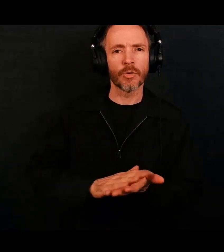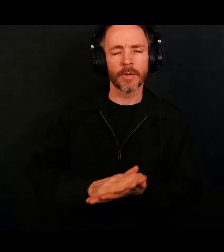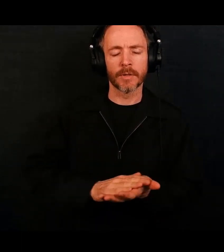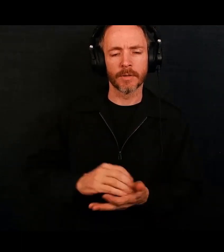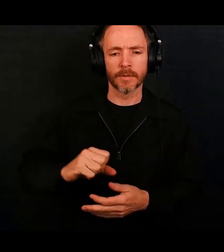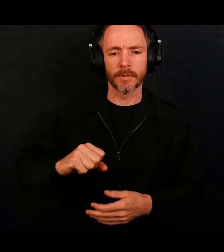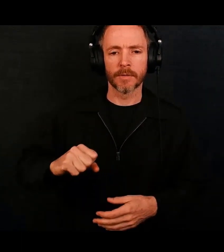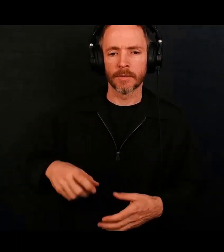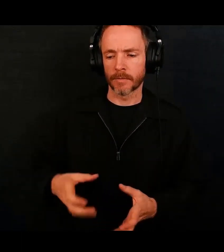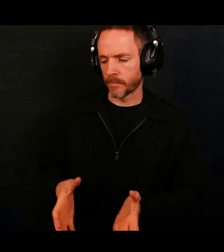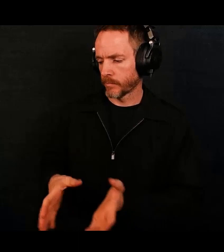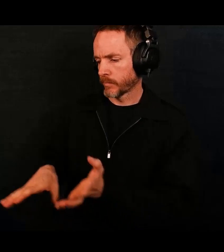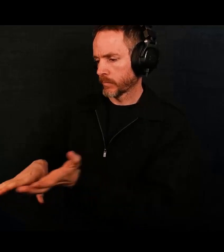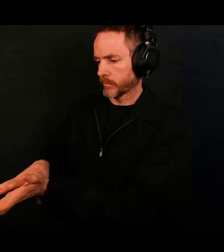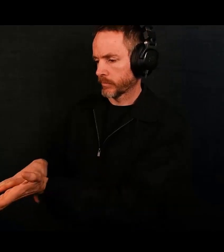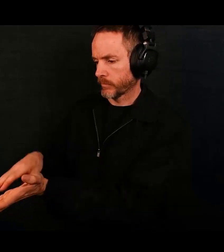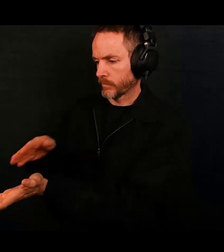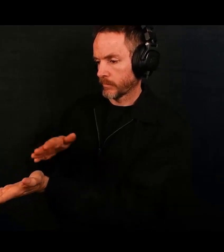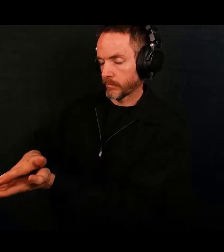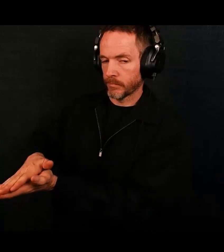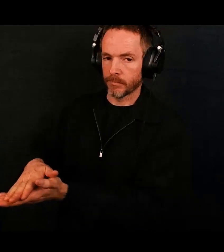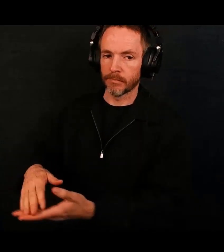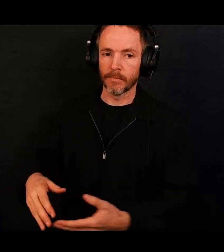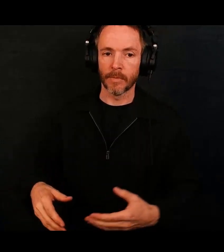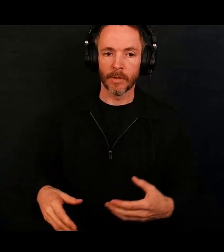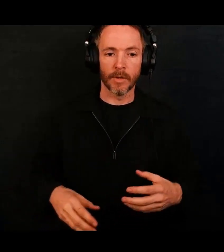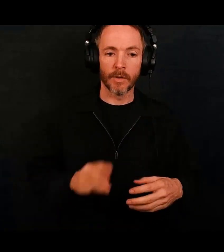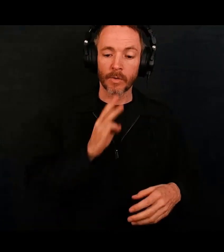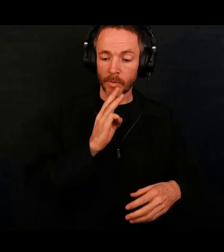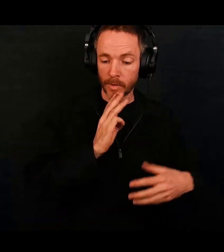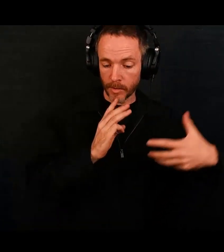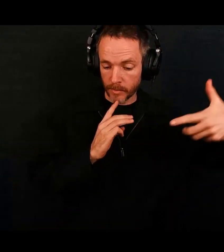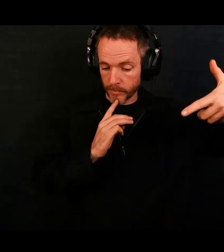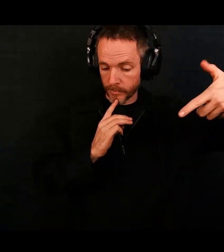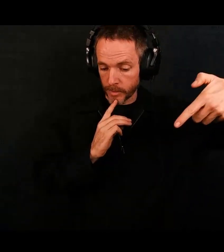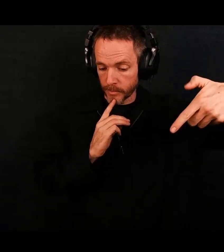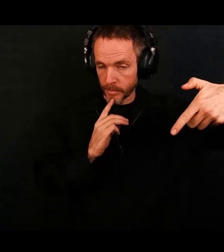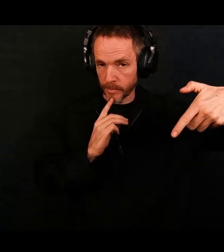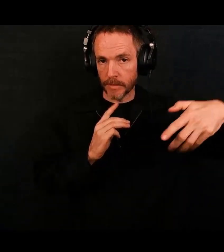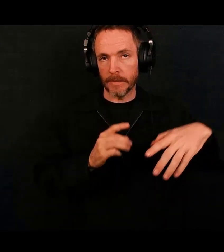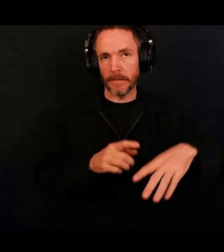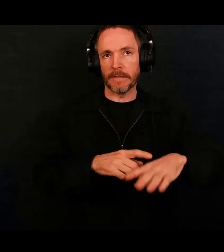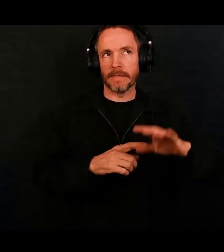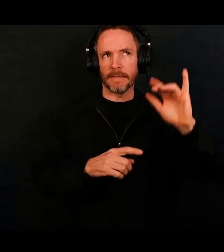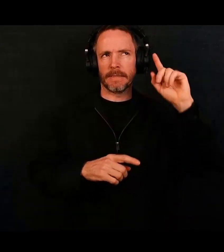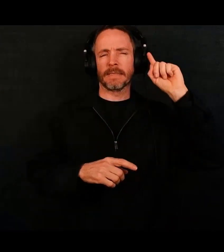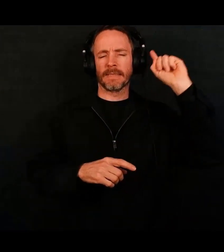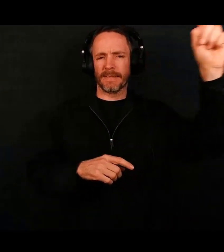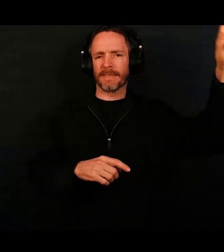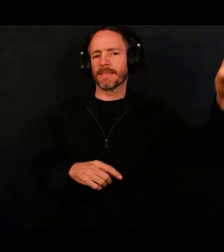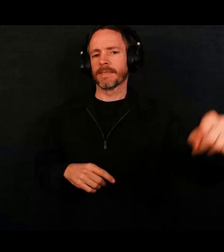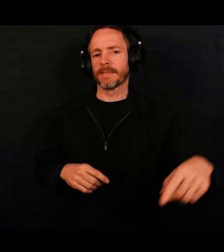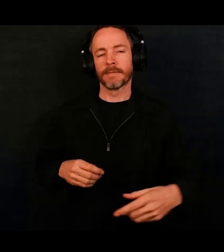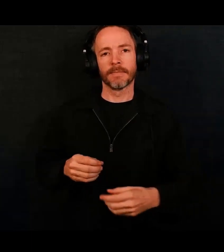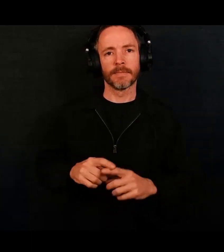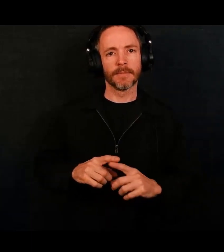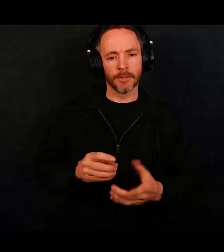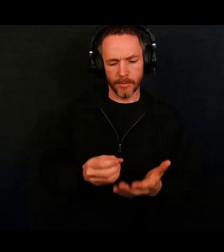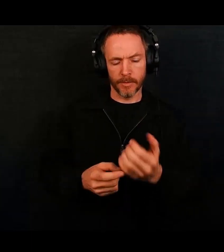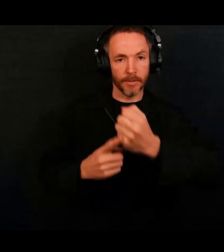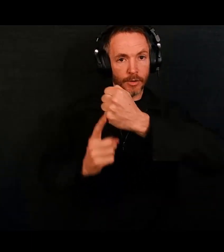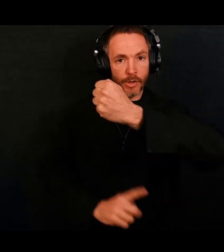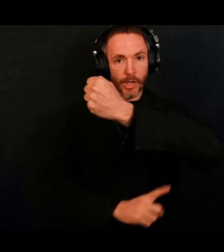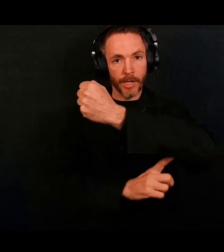well. So, But a trash can? Should I have trash right here in this little alcove?